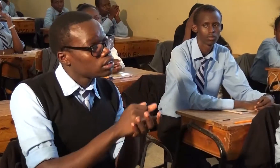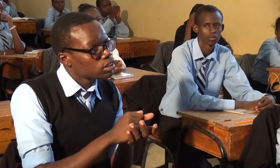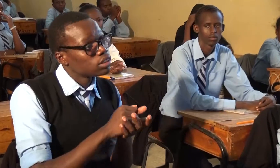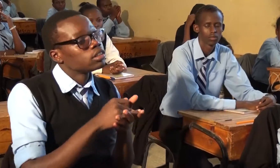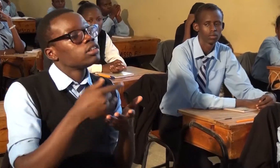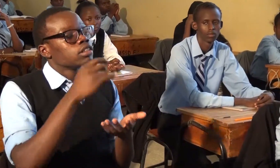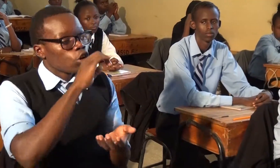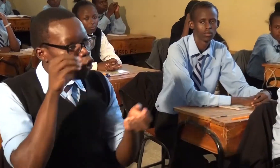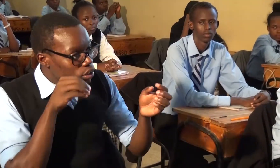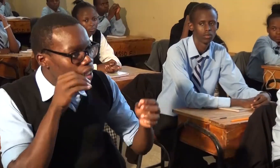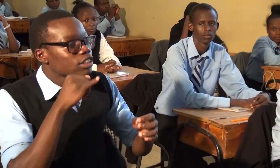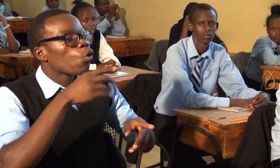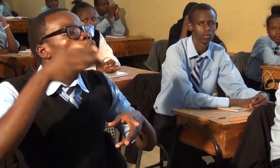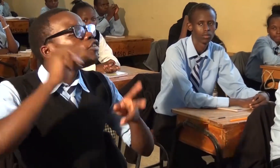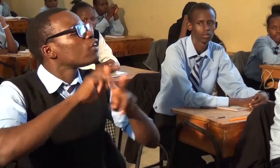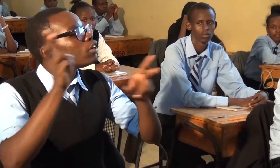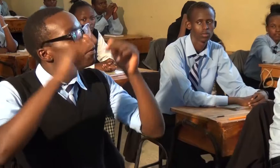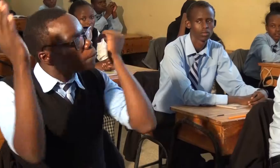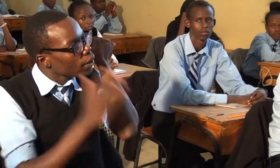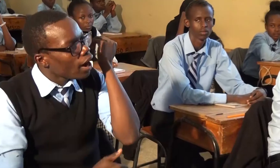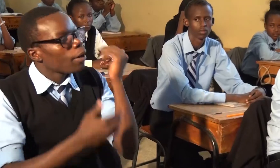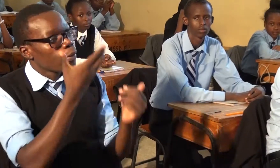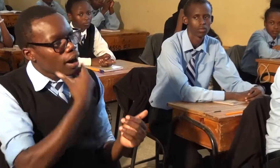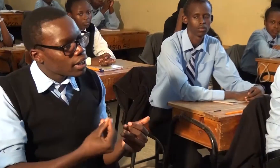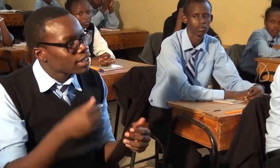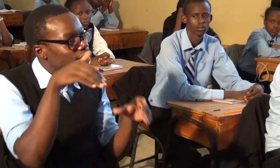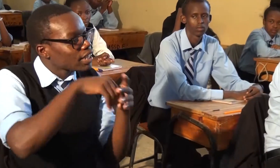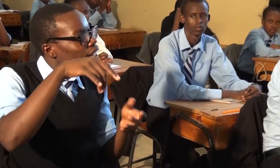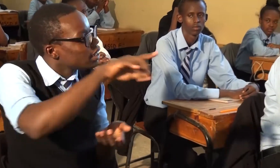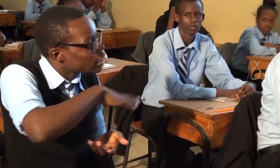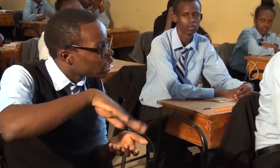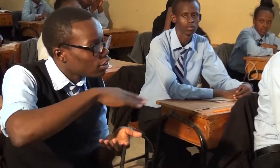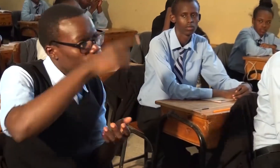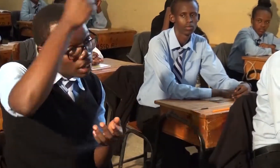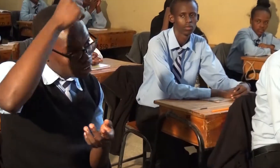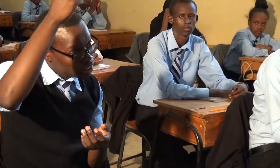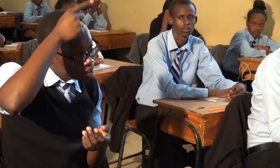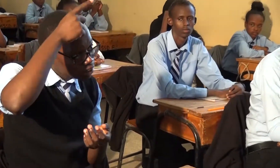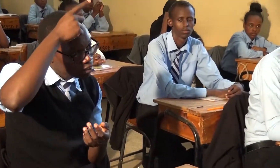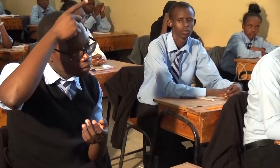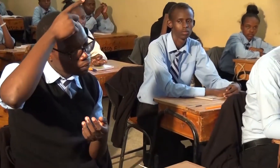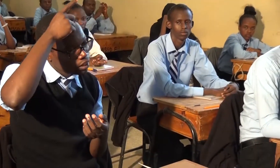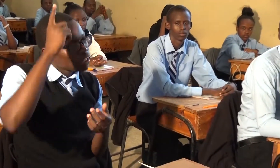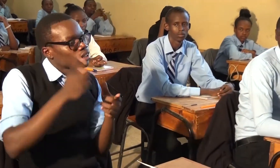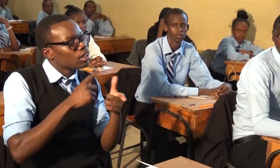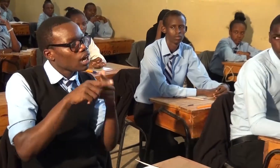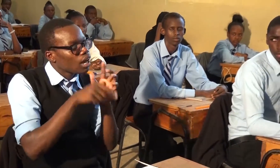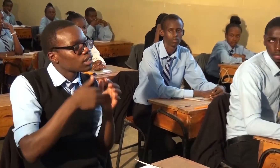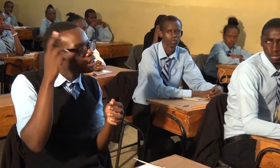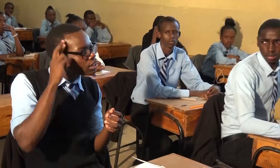is what is what is the bad man is that the advice. That I like to